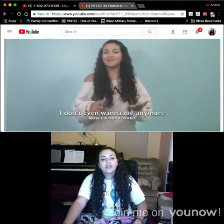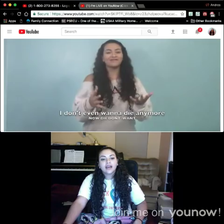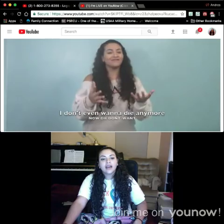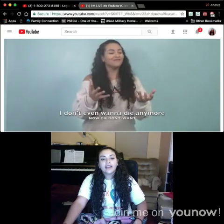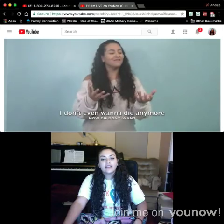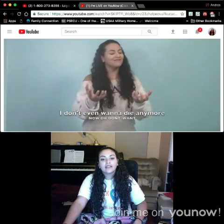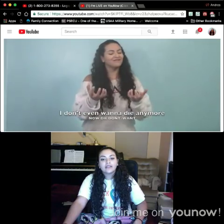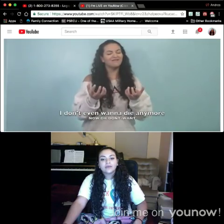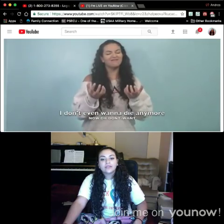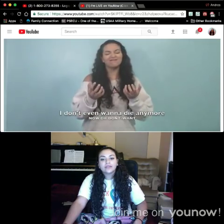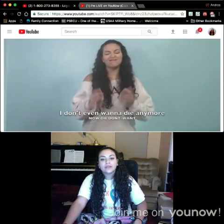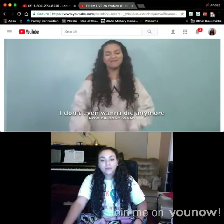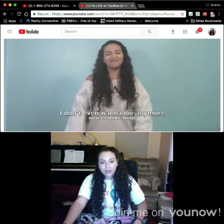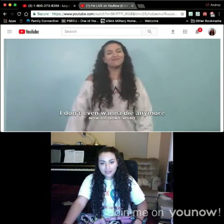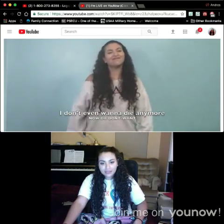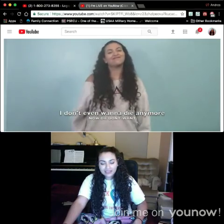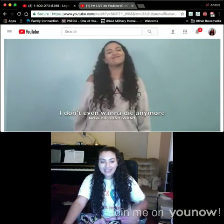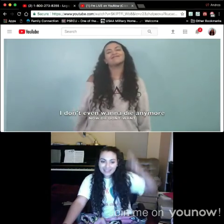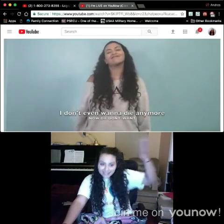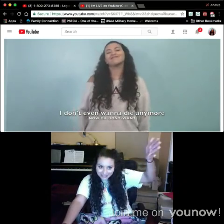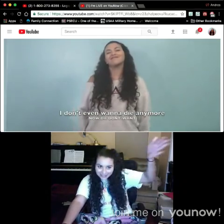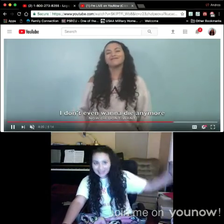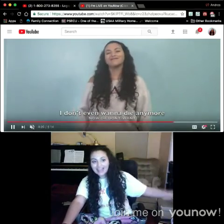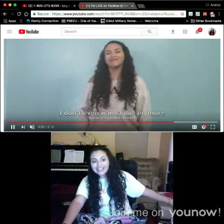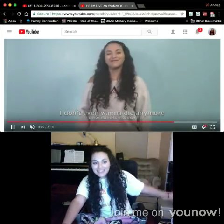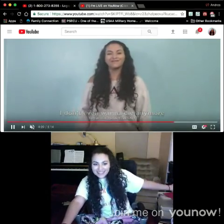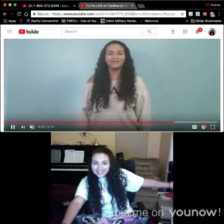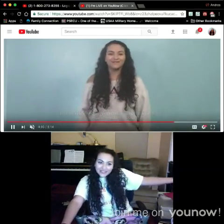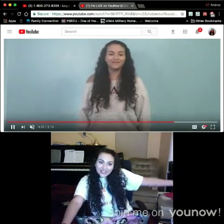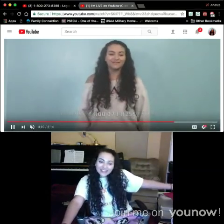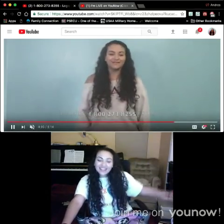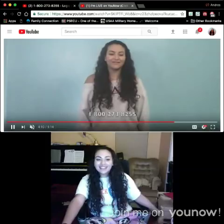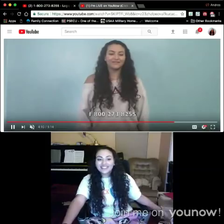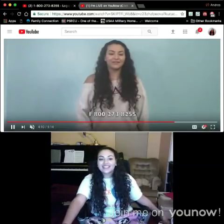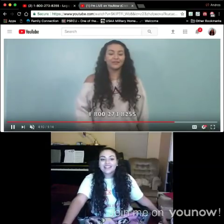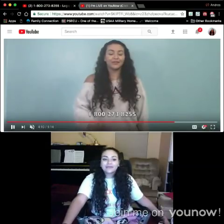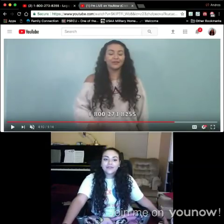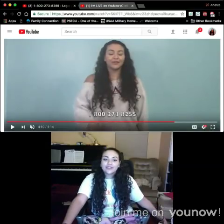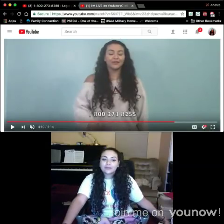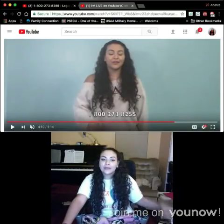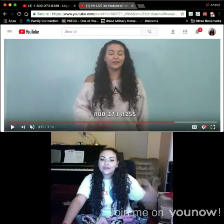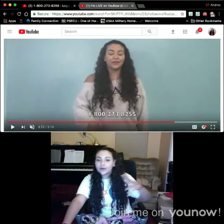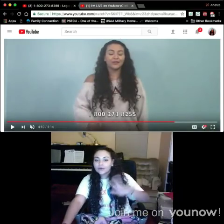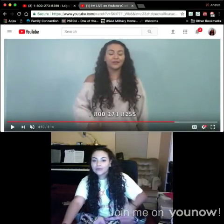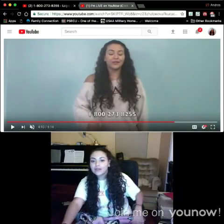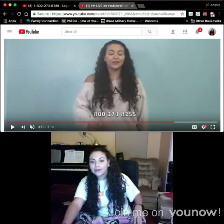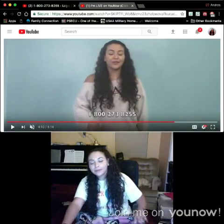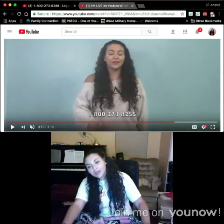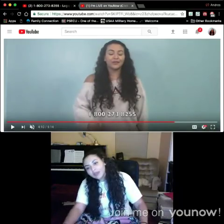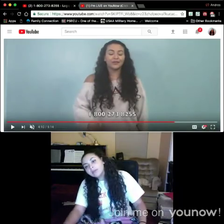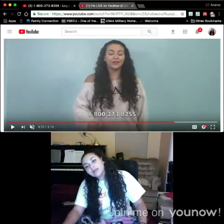Now, die, don't want. Yes. And that's it. That's the whole song. And then I just like finger spelled the whole